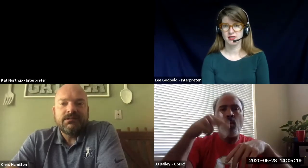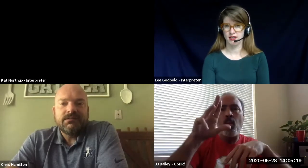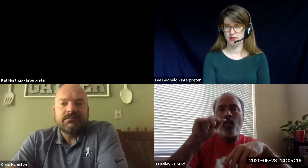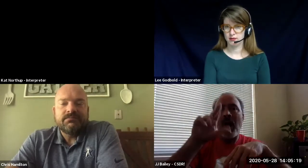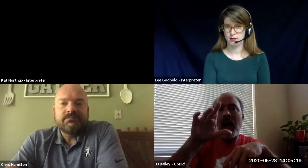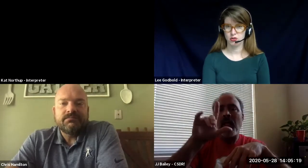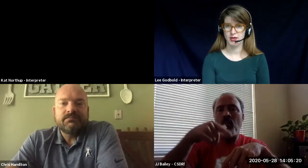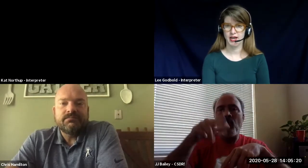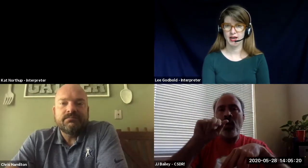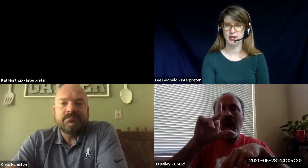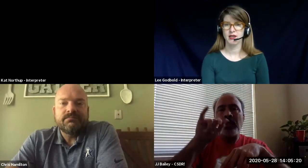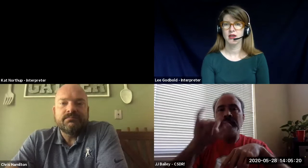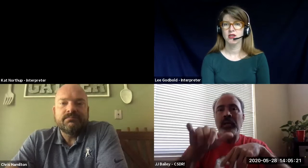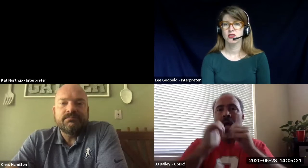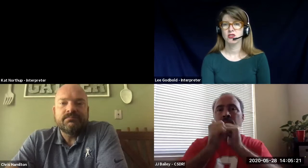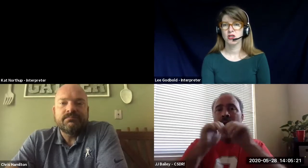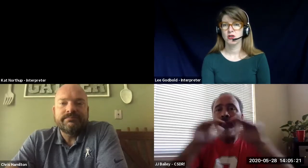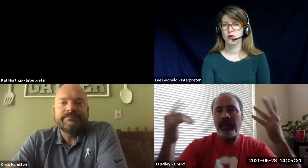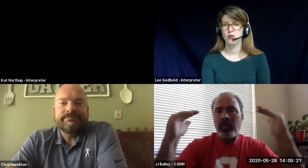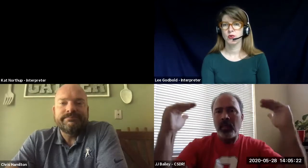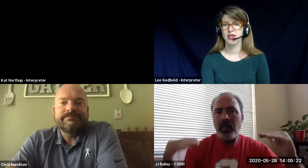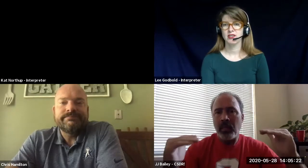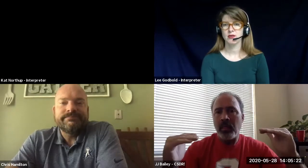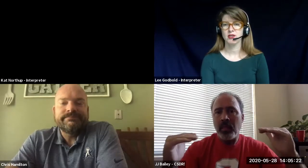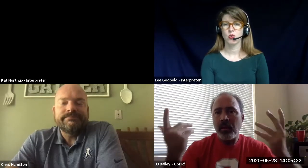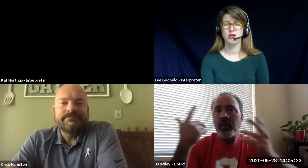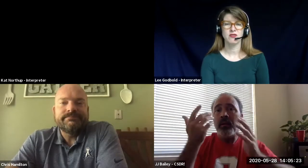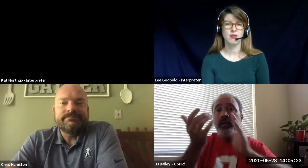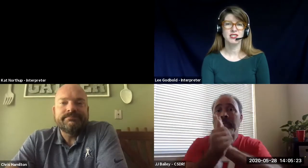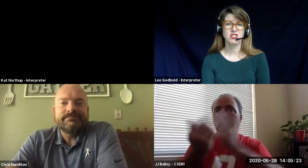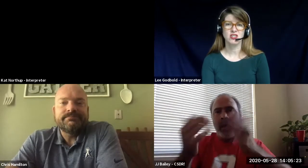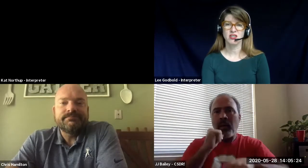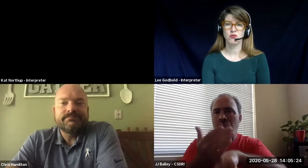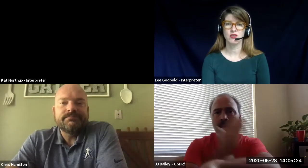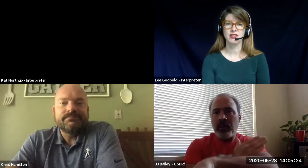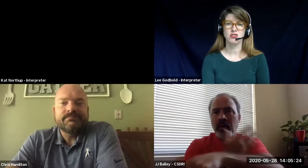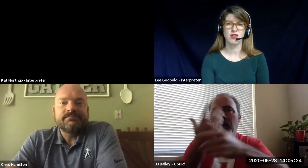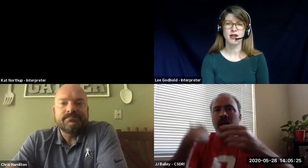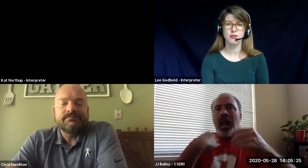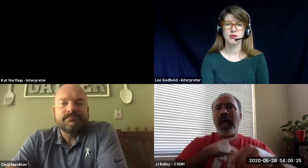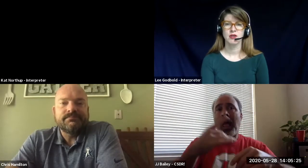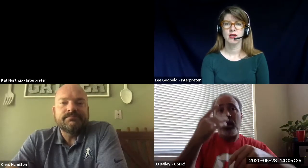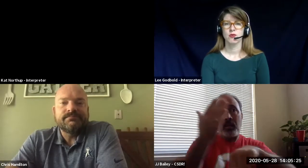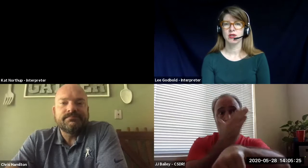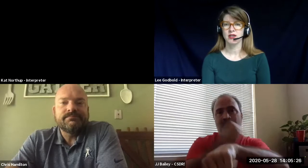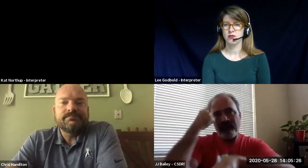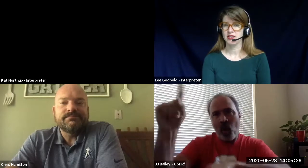that could be happening. So we talked about the quality of competition. It could really drop. We're not going to necessarily